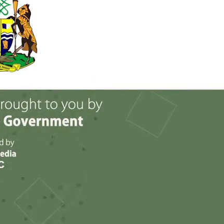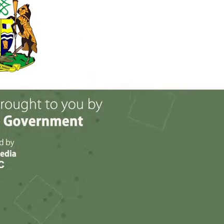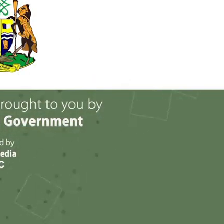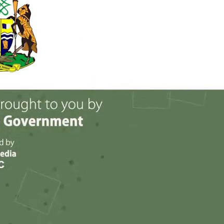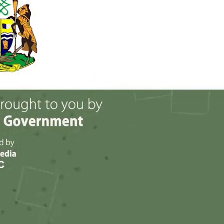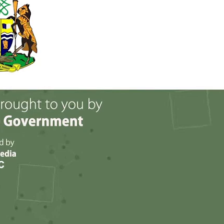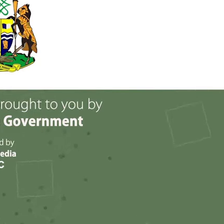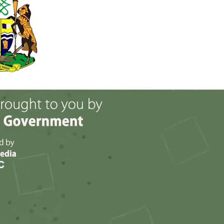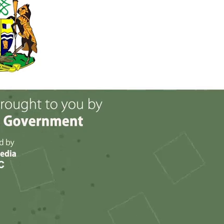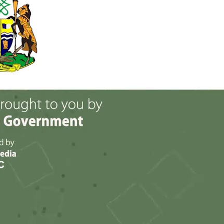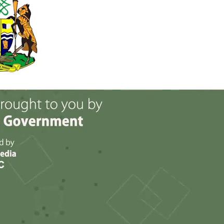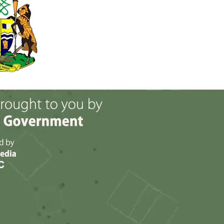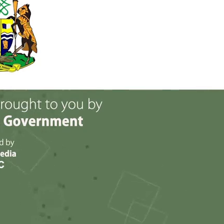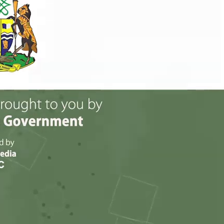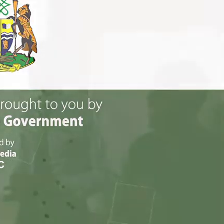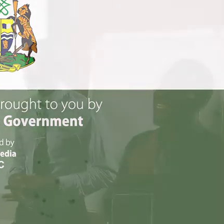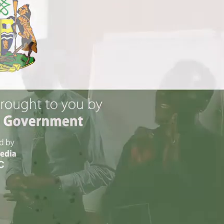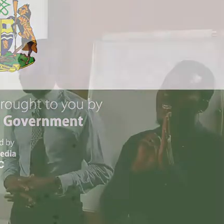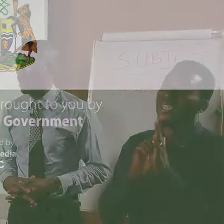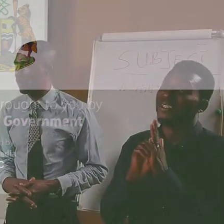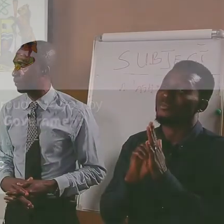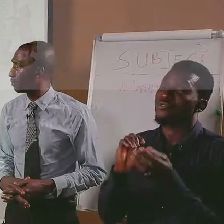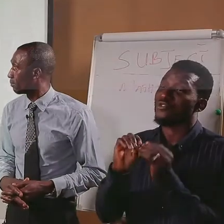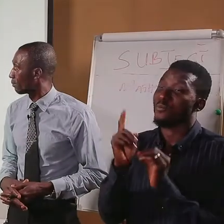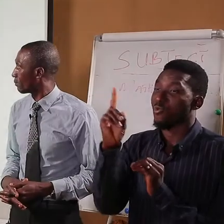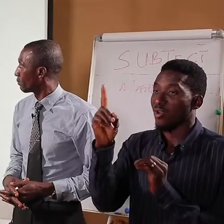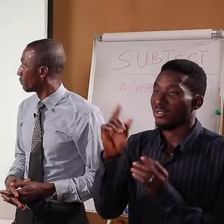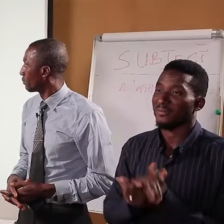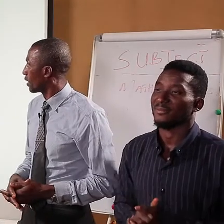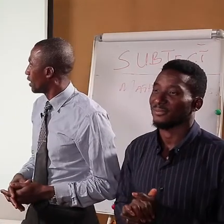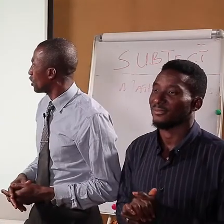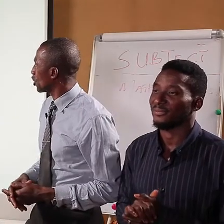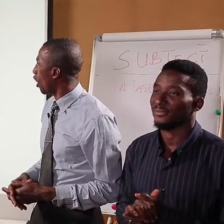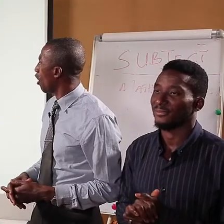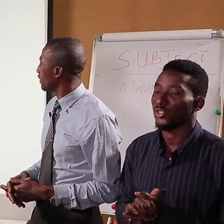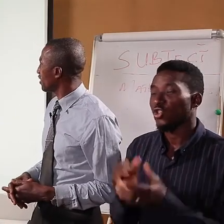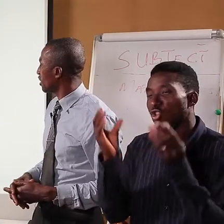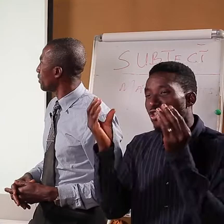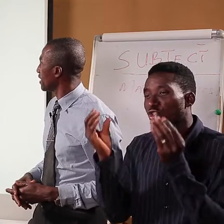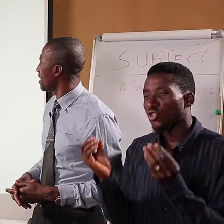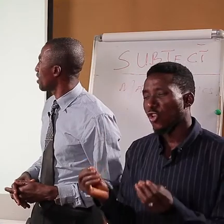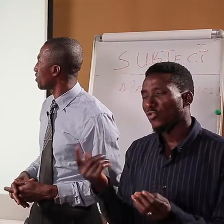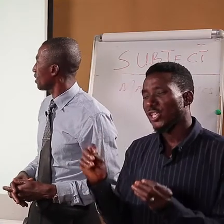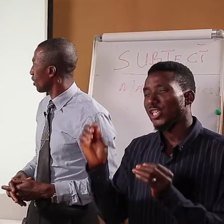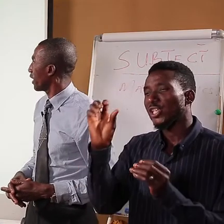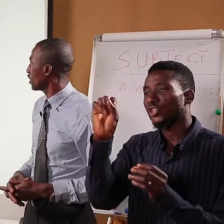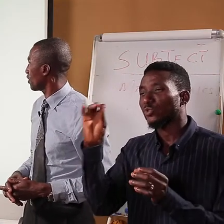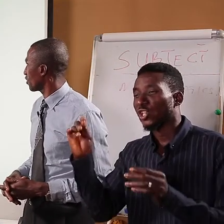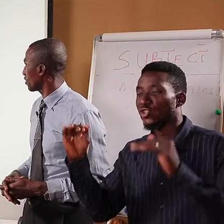Example number 1. Solve the